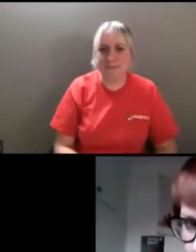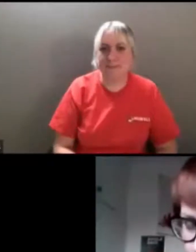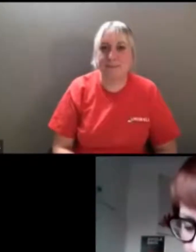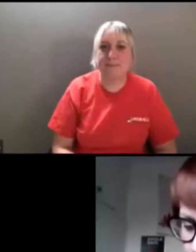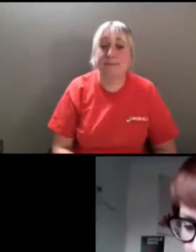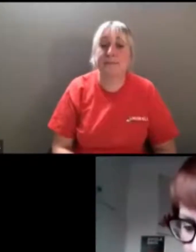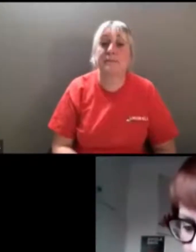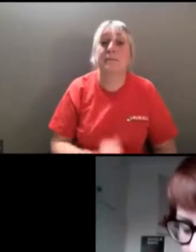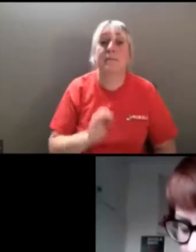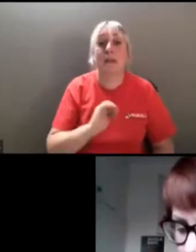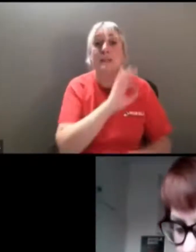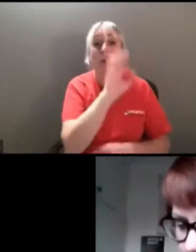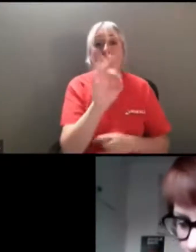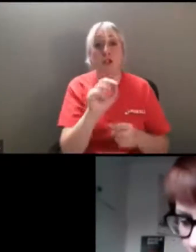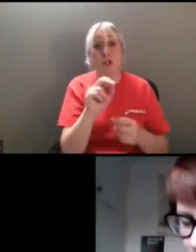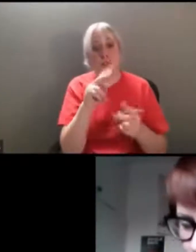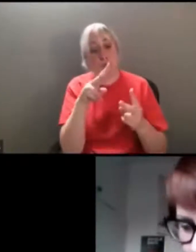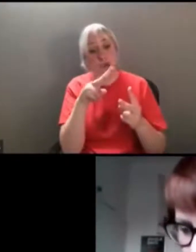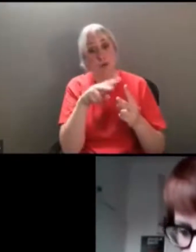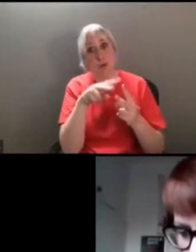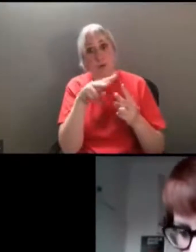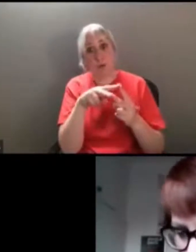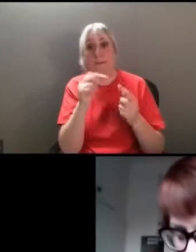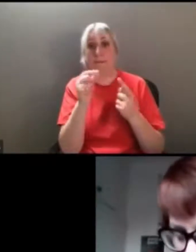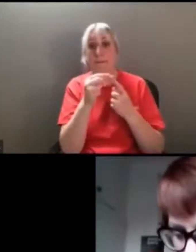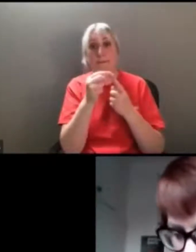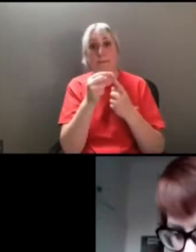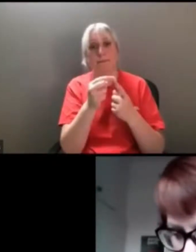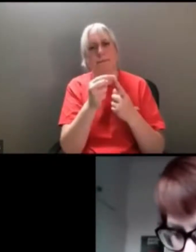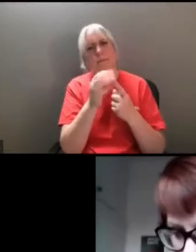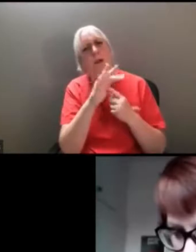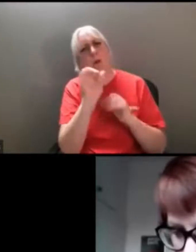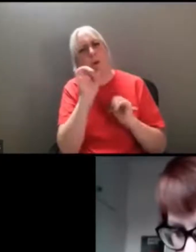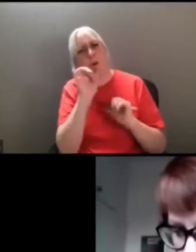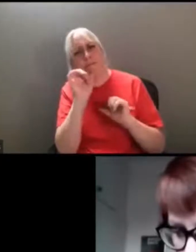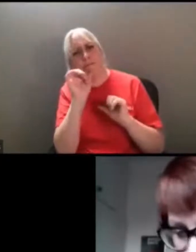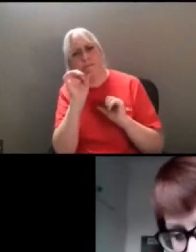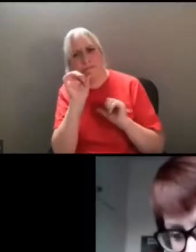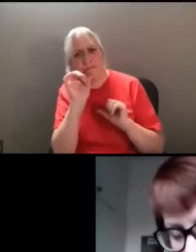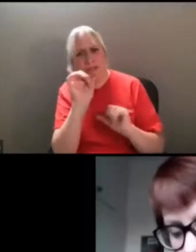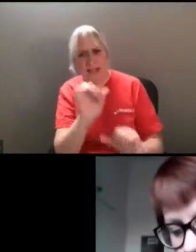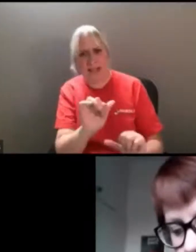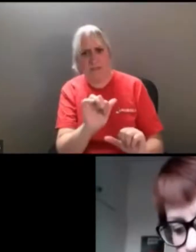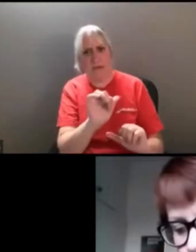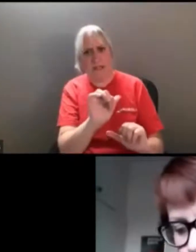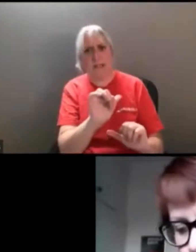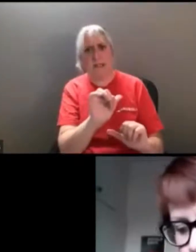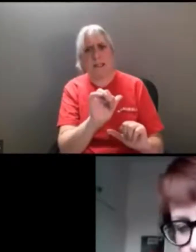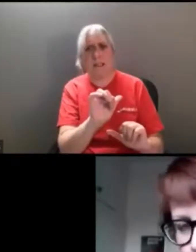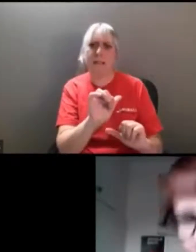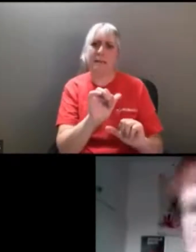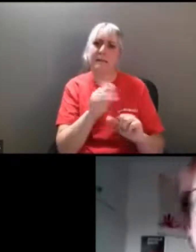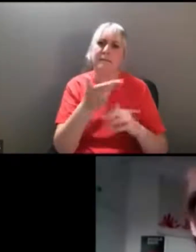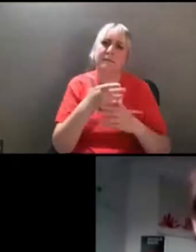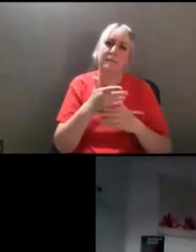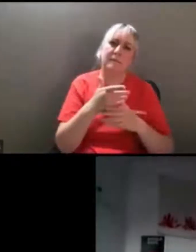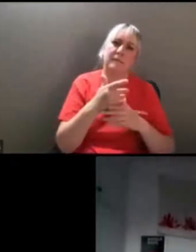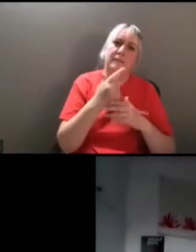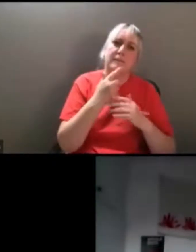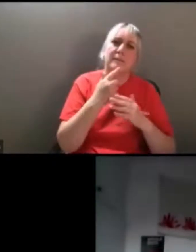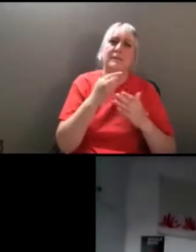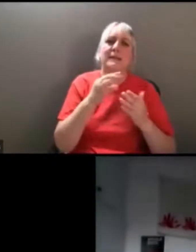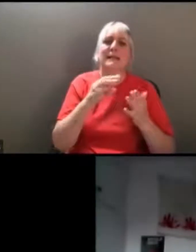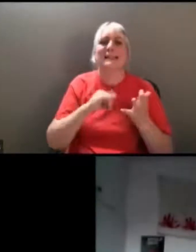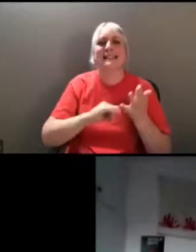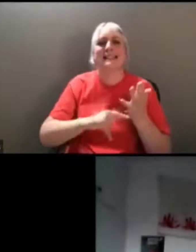in two parts. Part one is, what was your favorite, most impactful, in the words of our late friend and campaigner Stephen